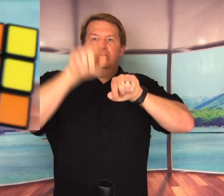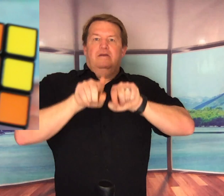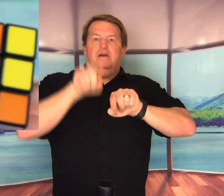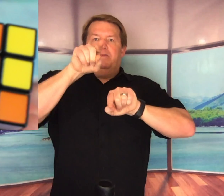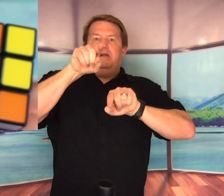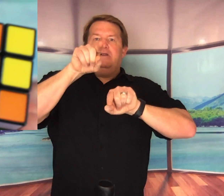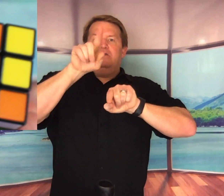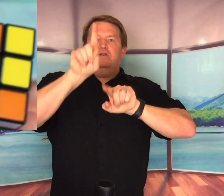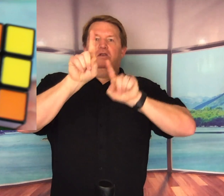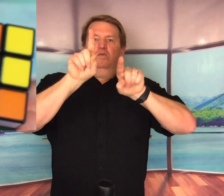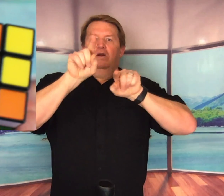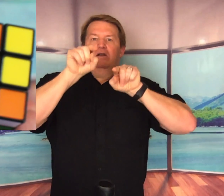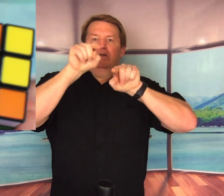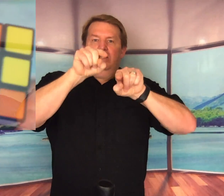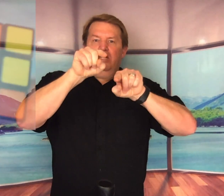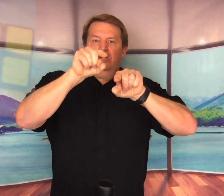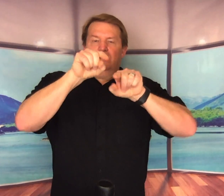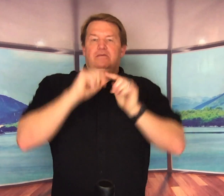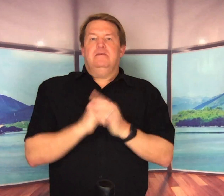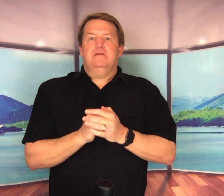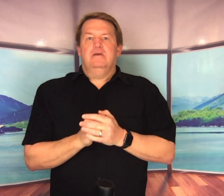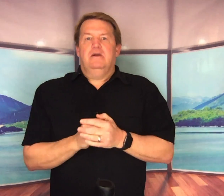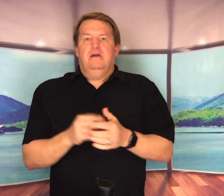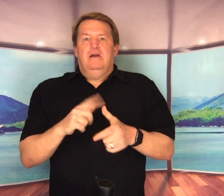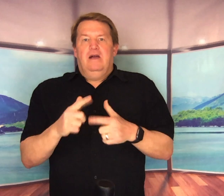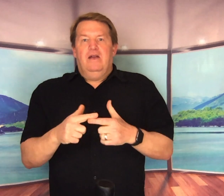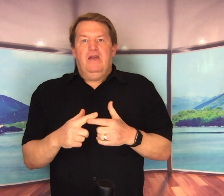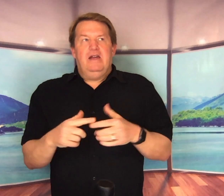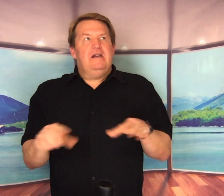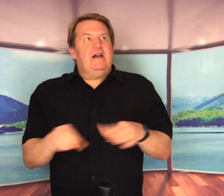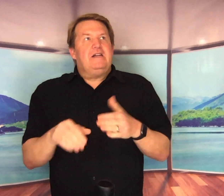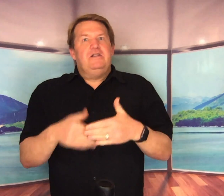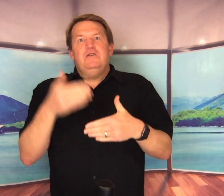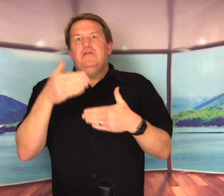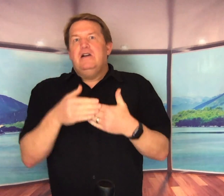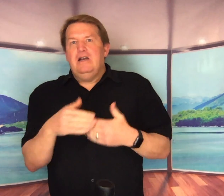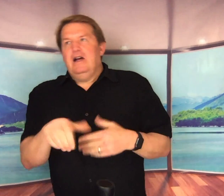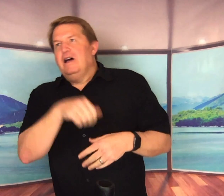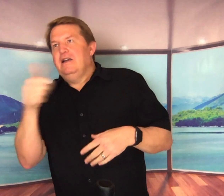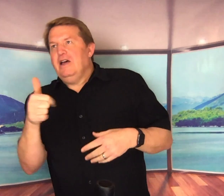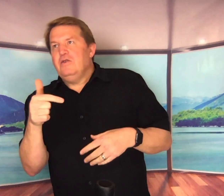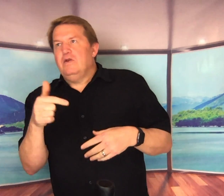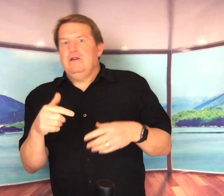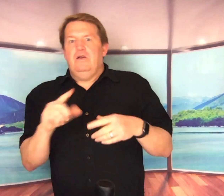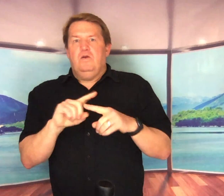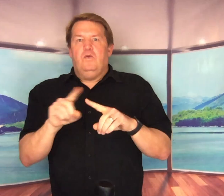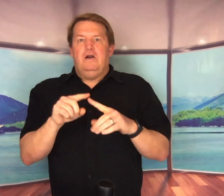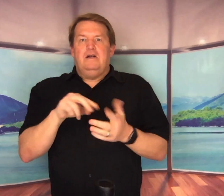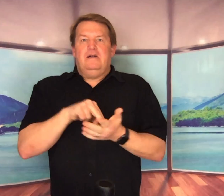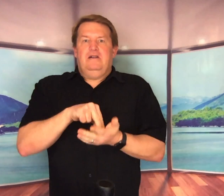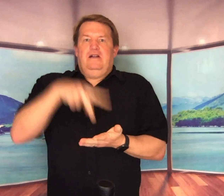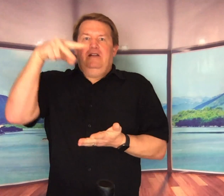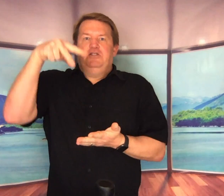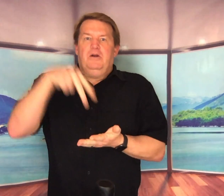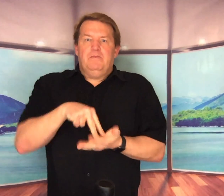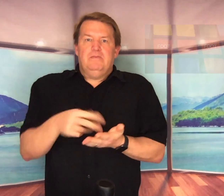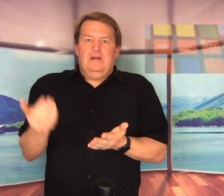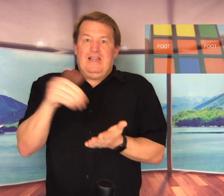up here and one here. And then I could do another one where I jump